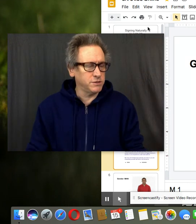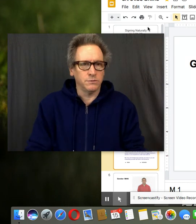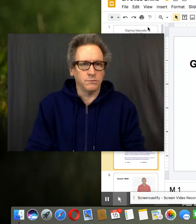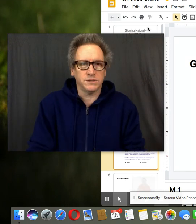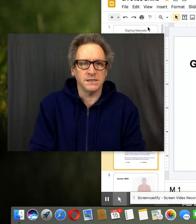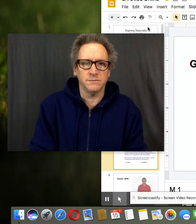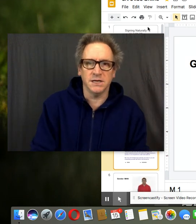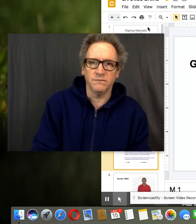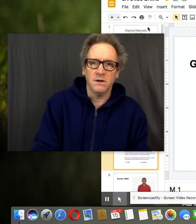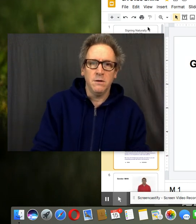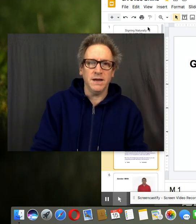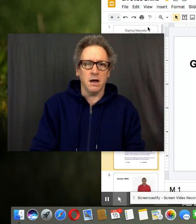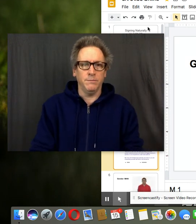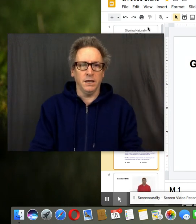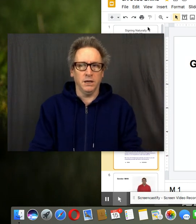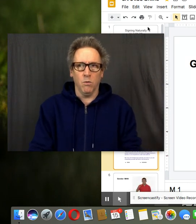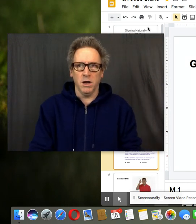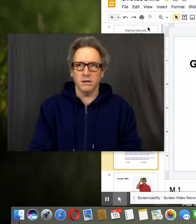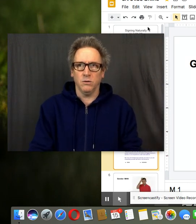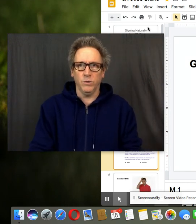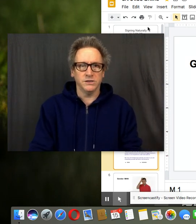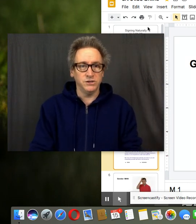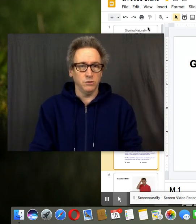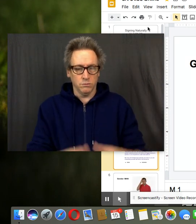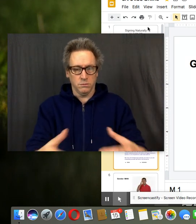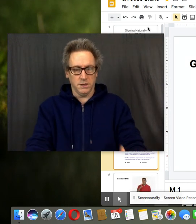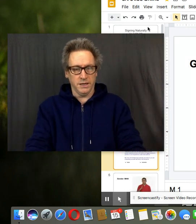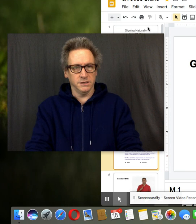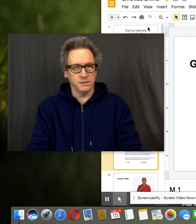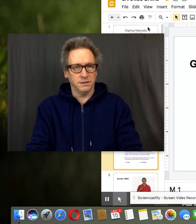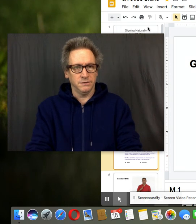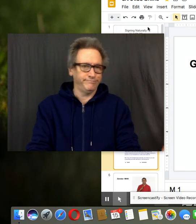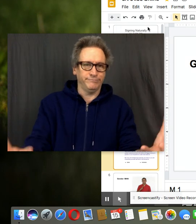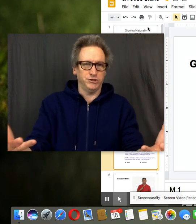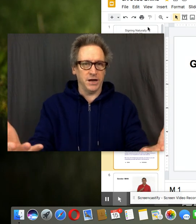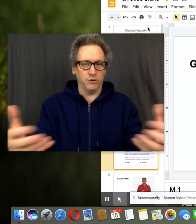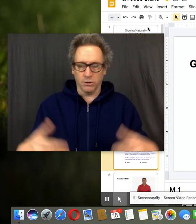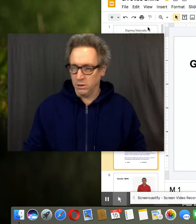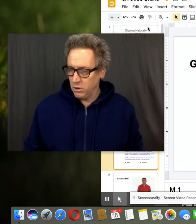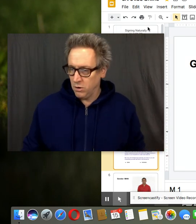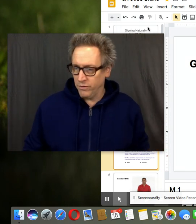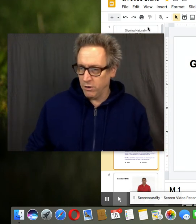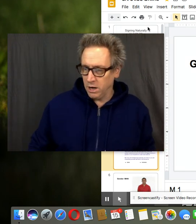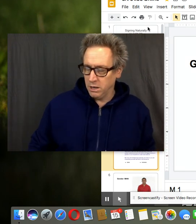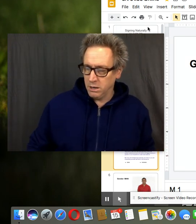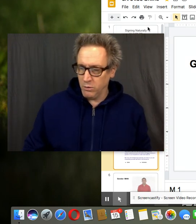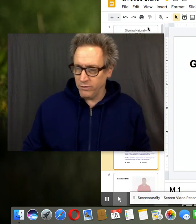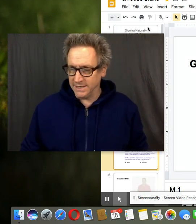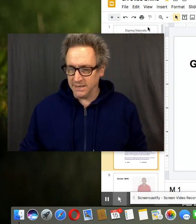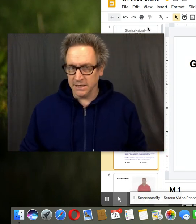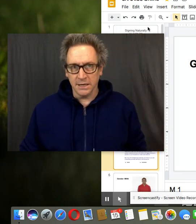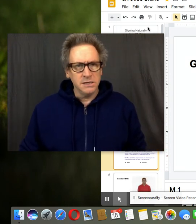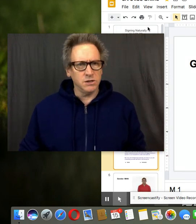a person presents themselves may not be what we assume is gender or